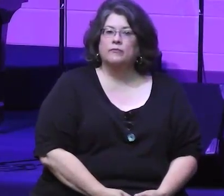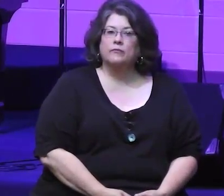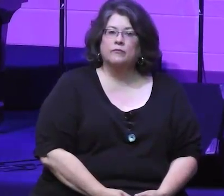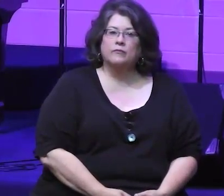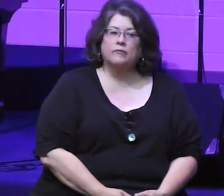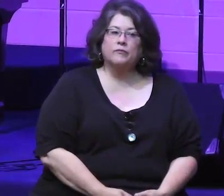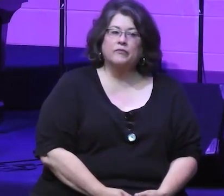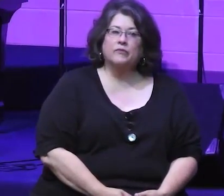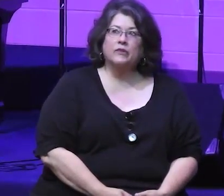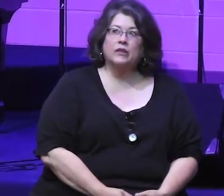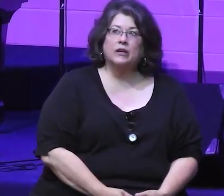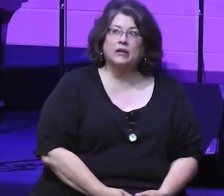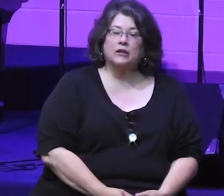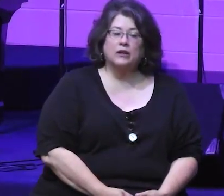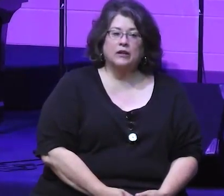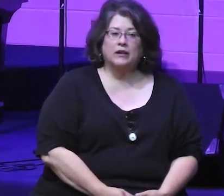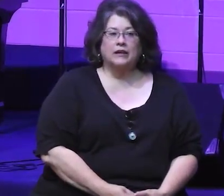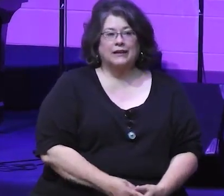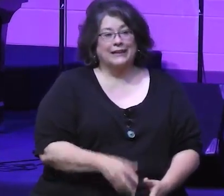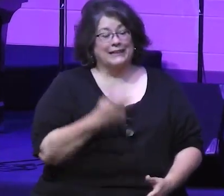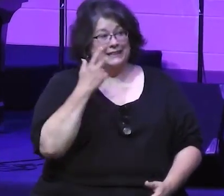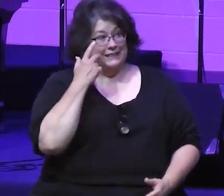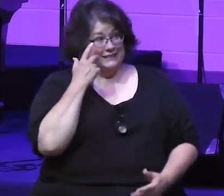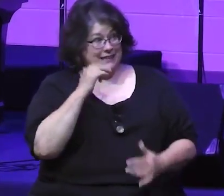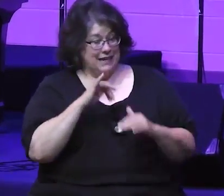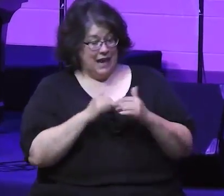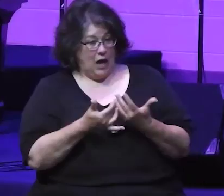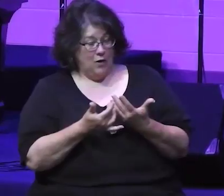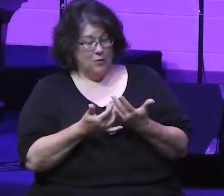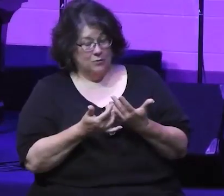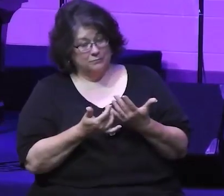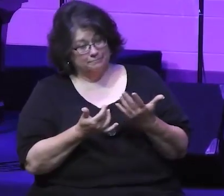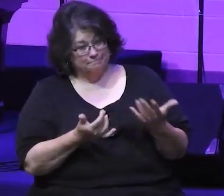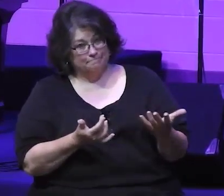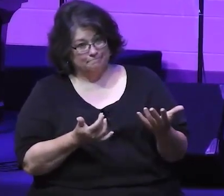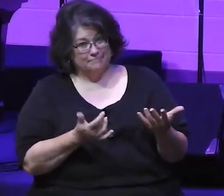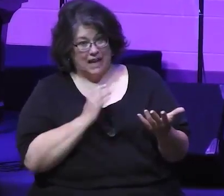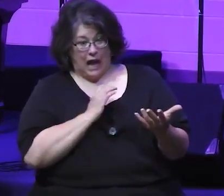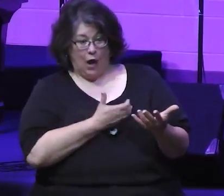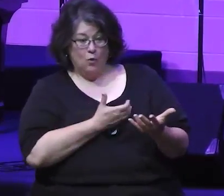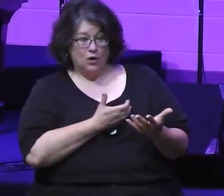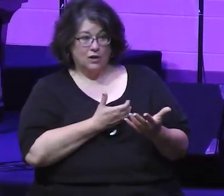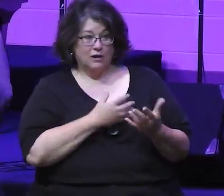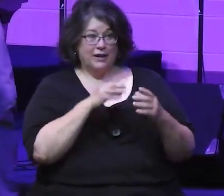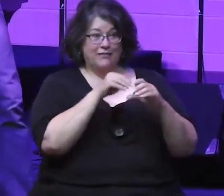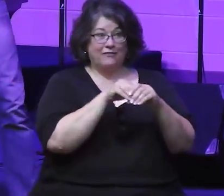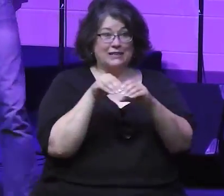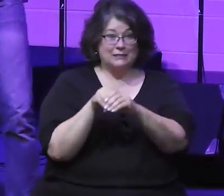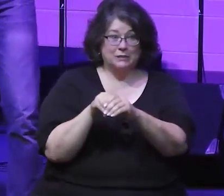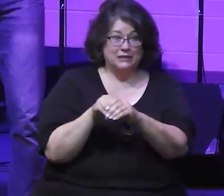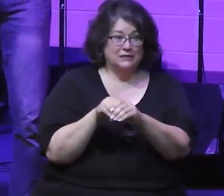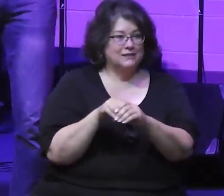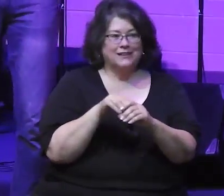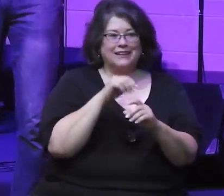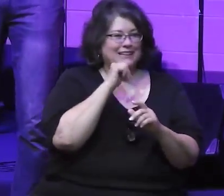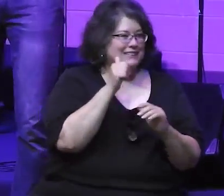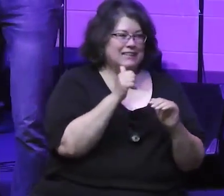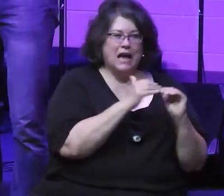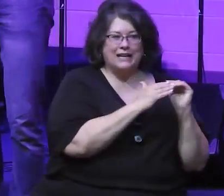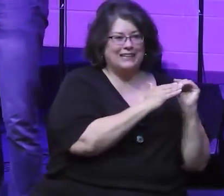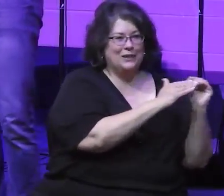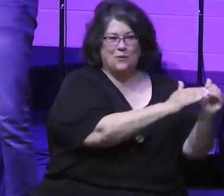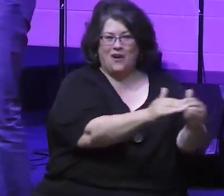Well, you can see how this one might be going in a minute. First of all, our investment is also not equal for